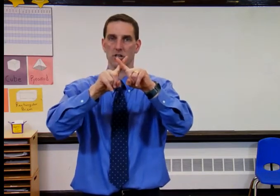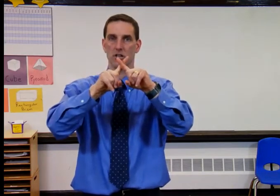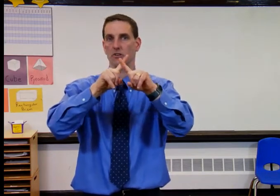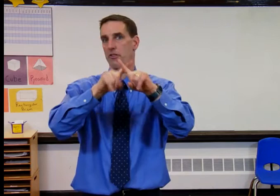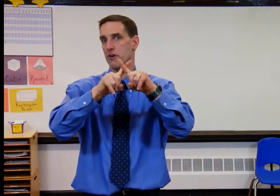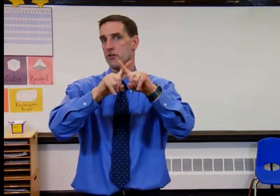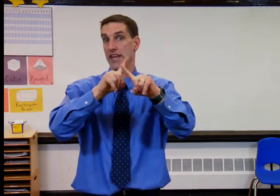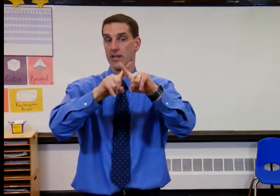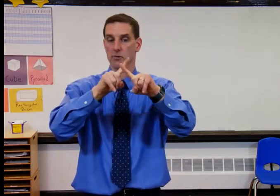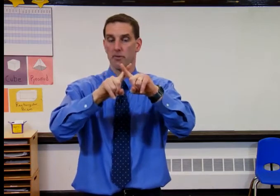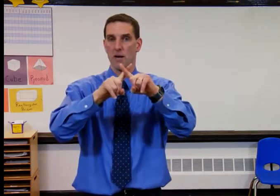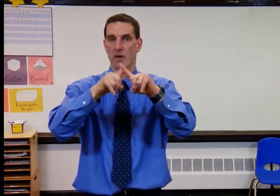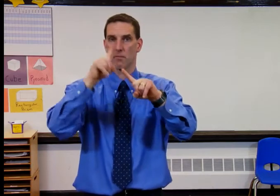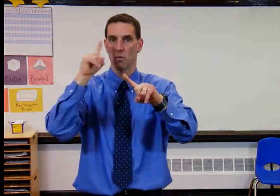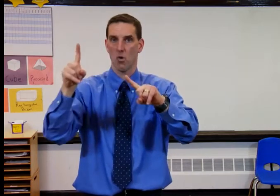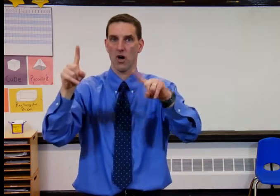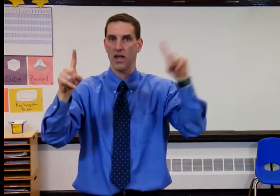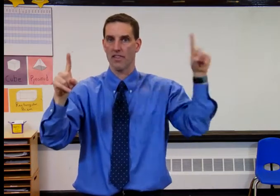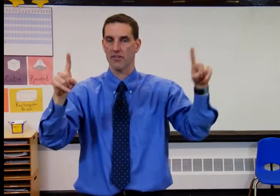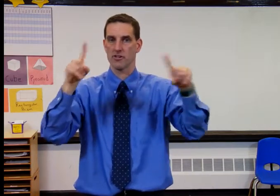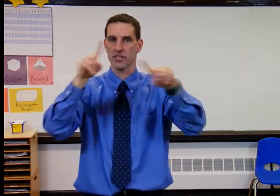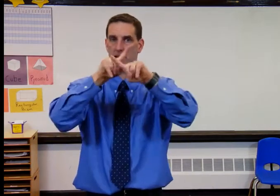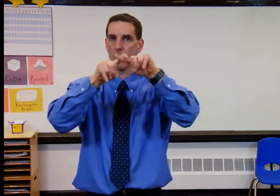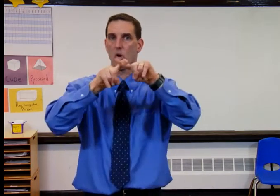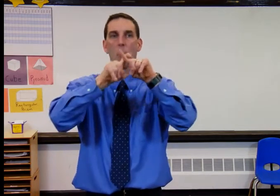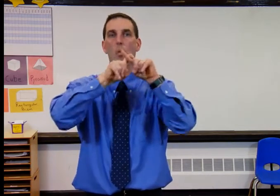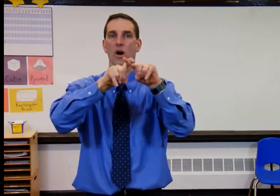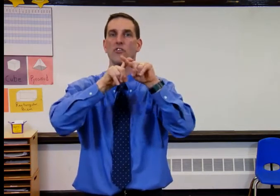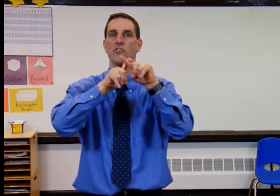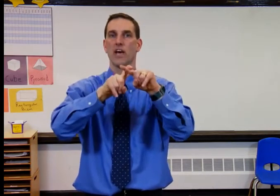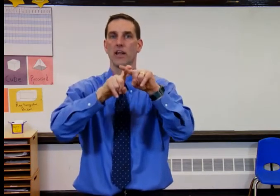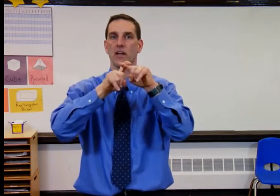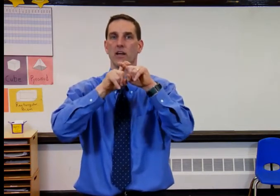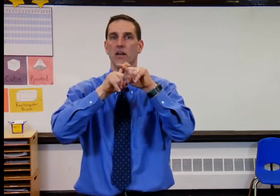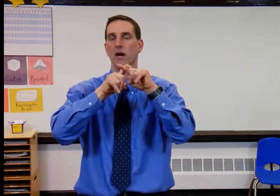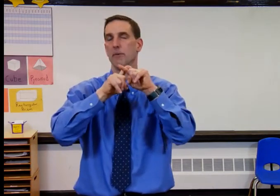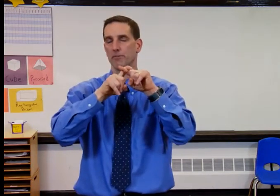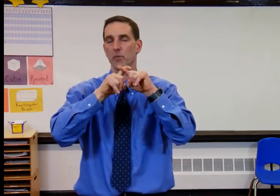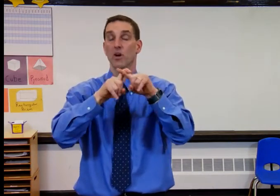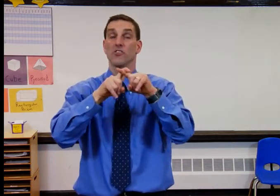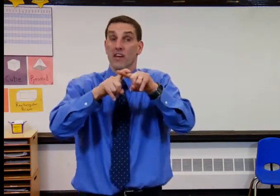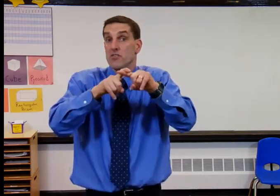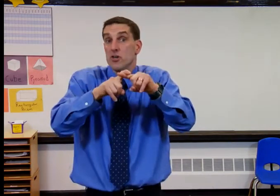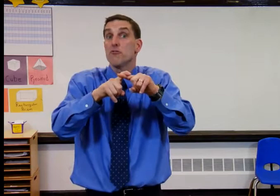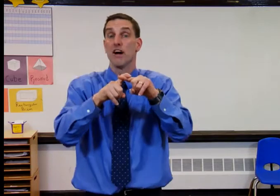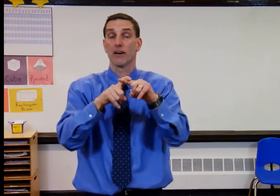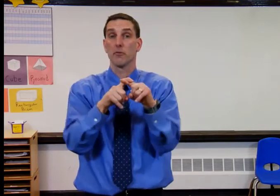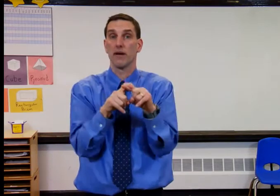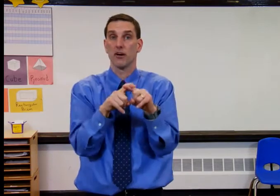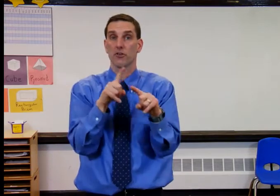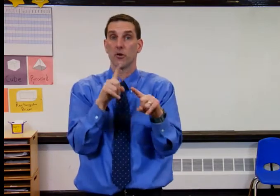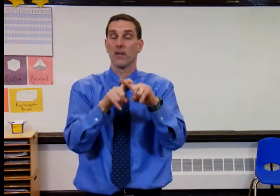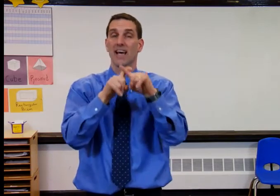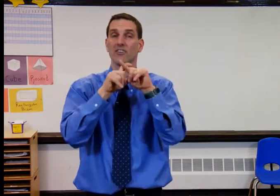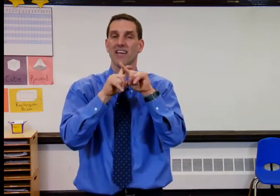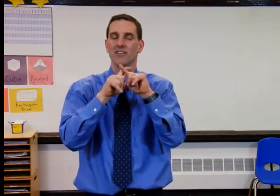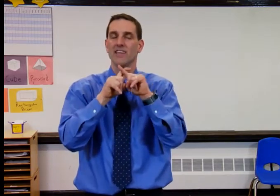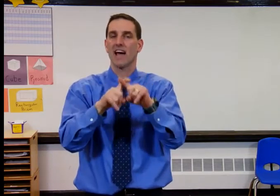So 13 is a prime number, 1 and 13, one set of 2 factor pairs. So it only has exactly